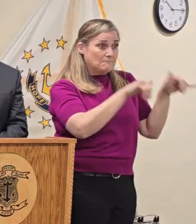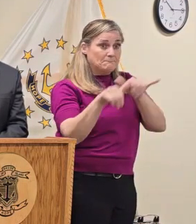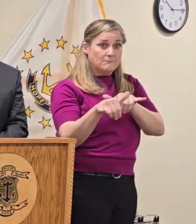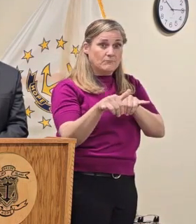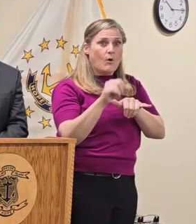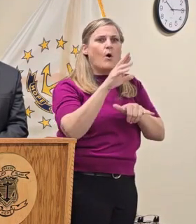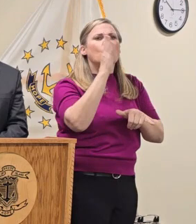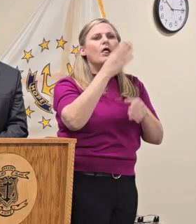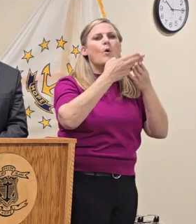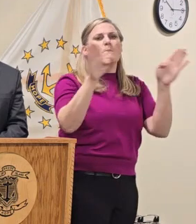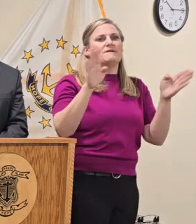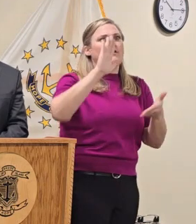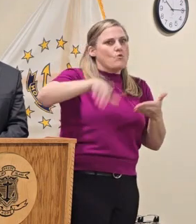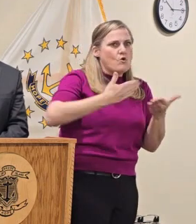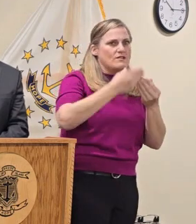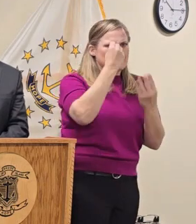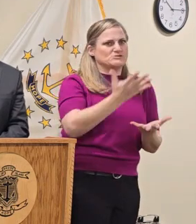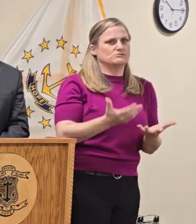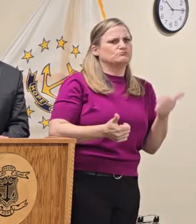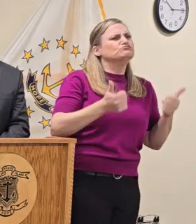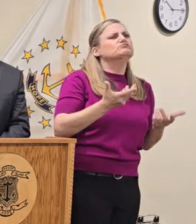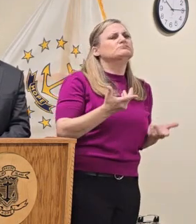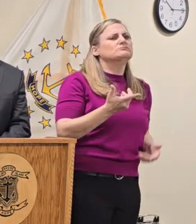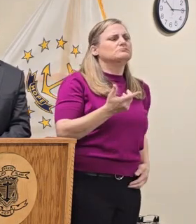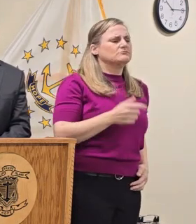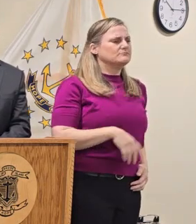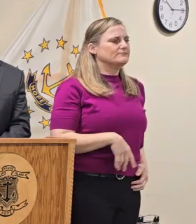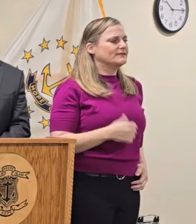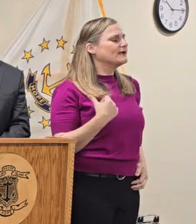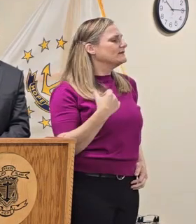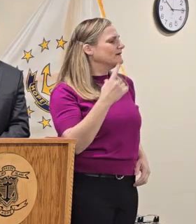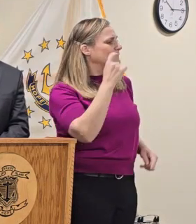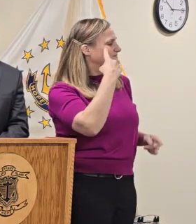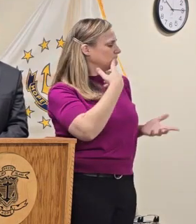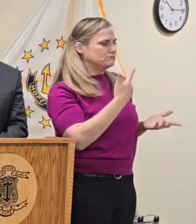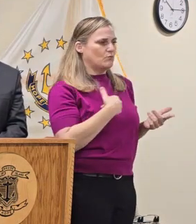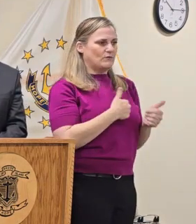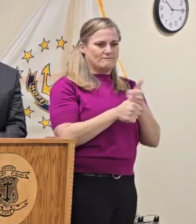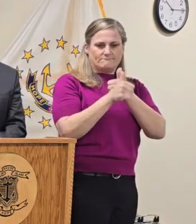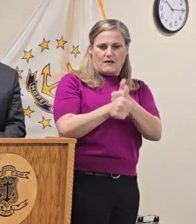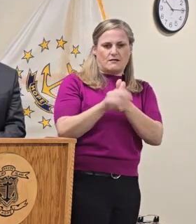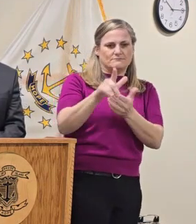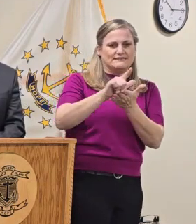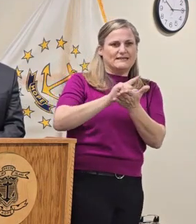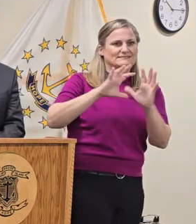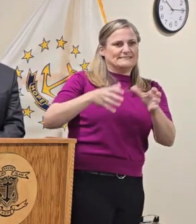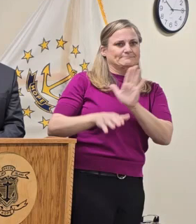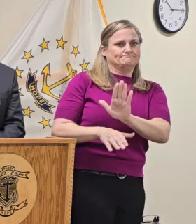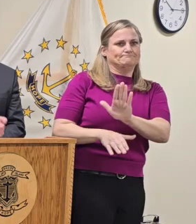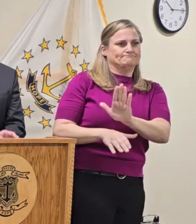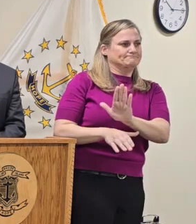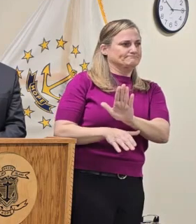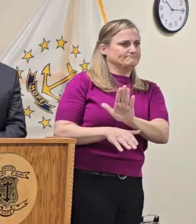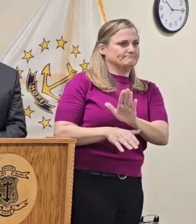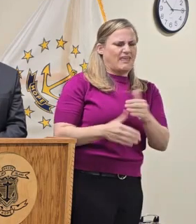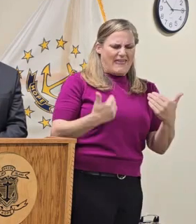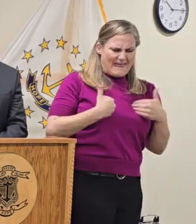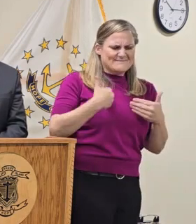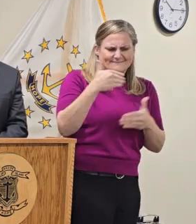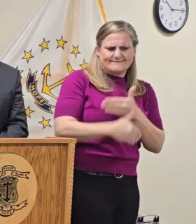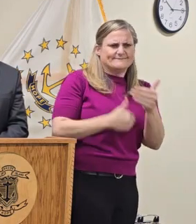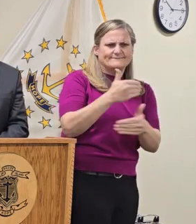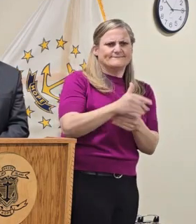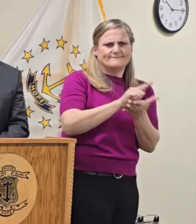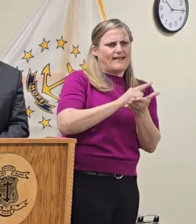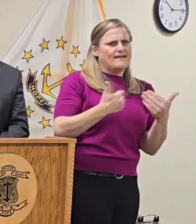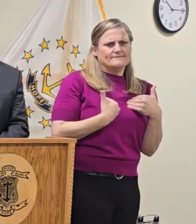follow the legal team's advice in terms of any disclosure, but certainly the intention is to provide all information